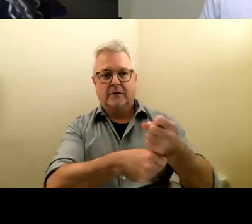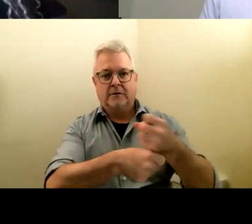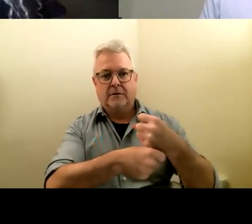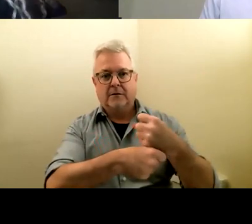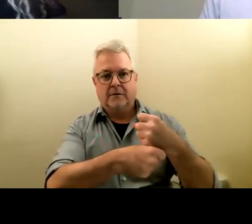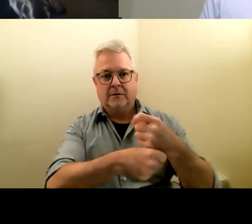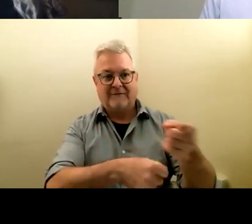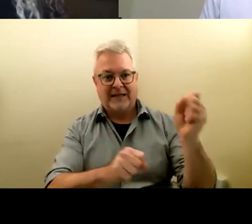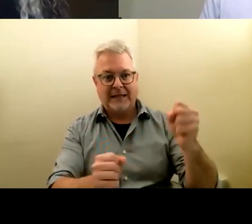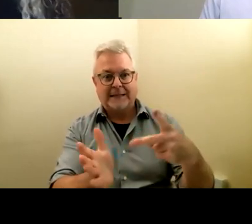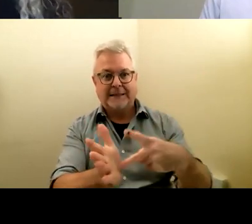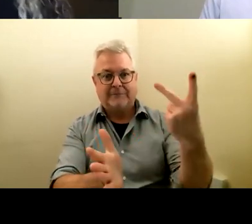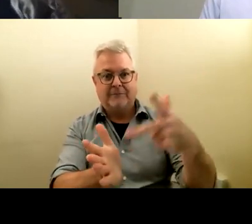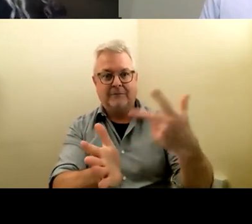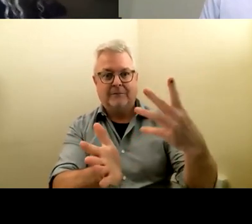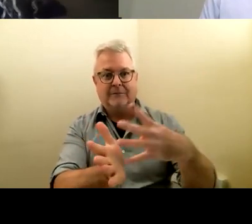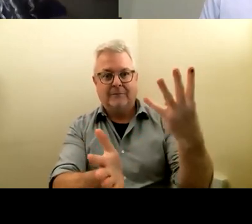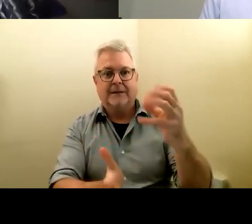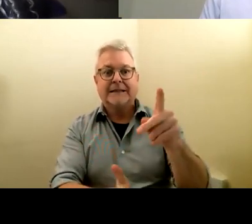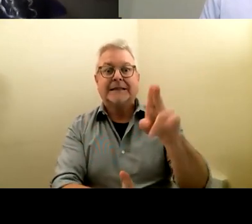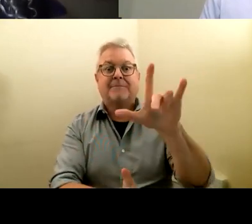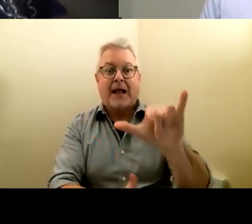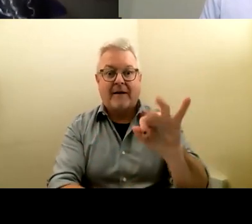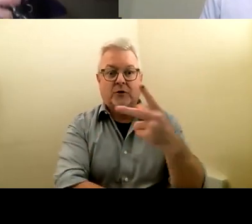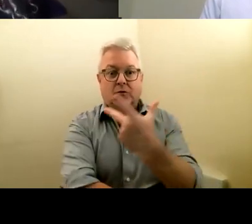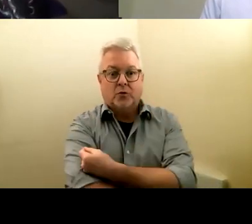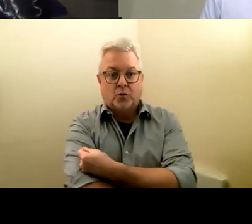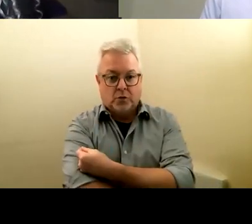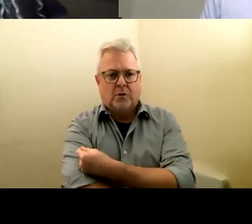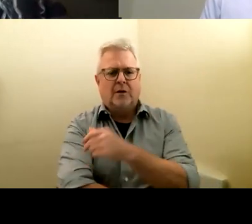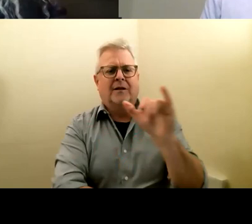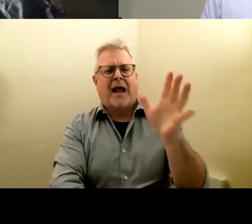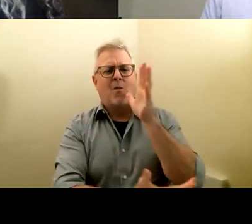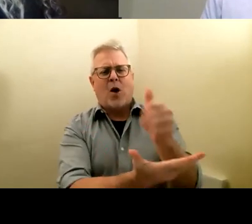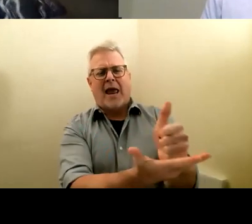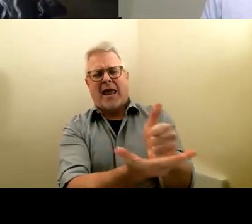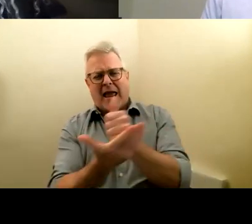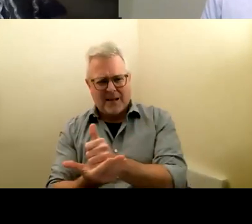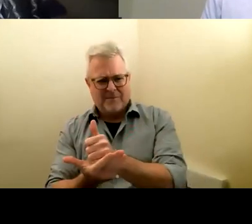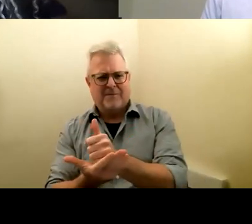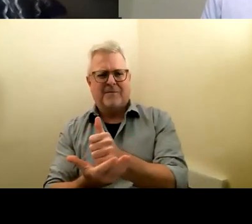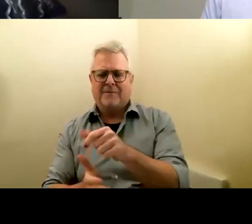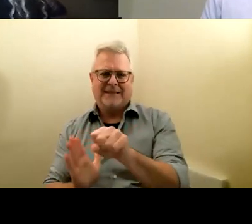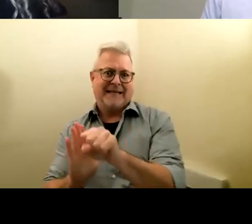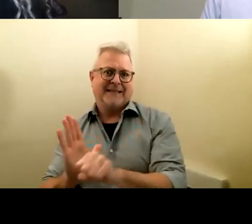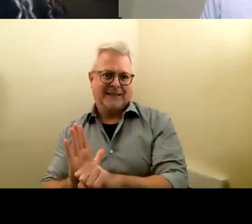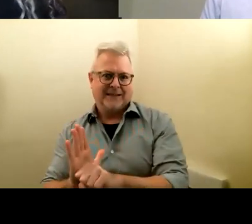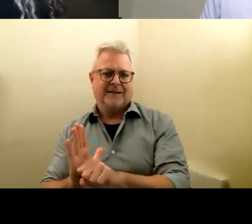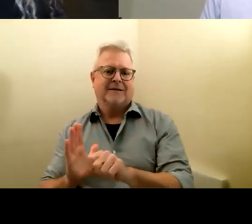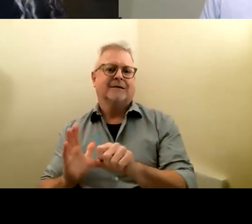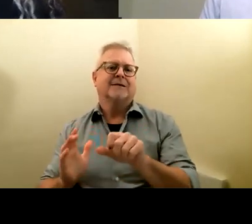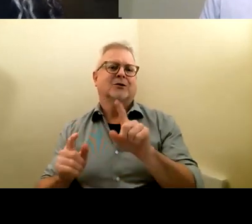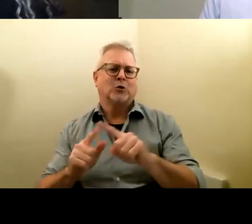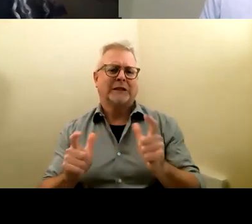can speed up their production 2, 3, 4 times more than they are now so that we can get